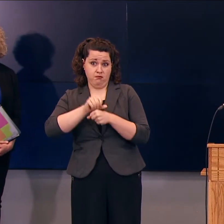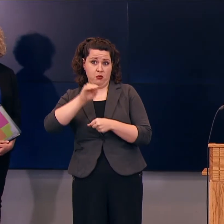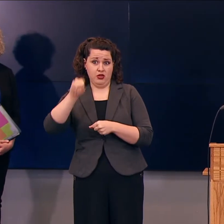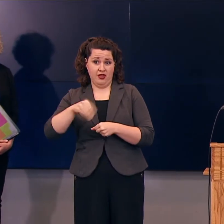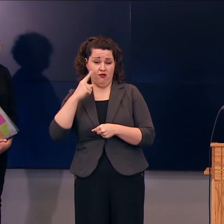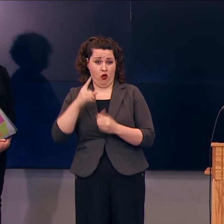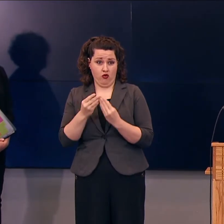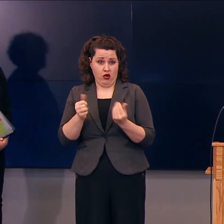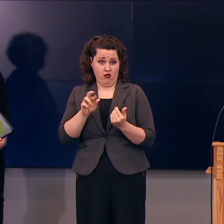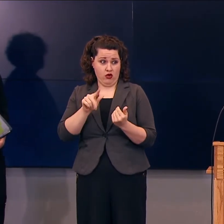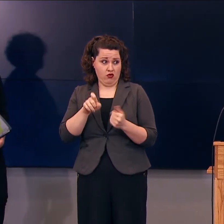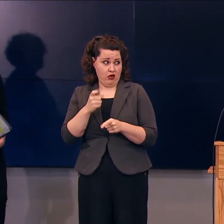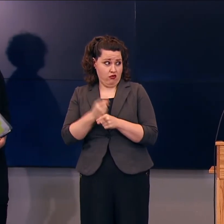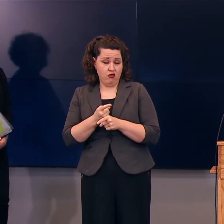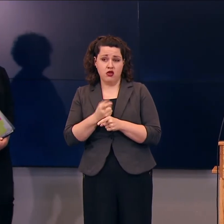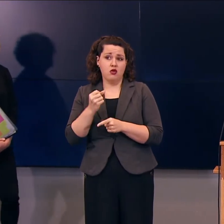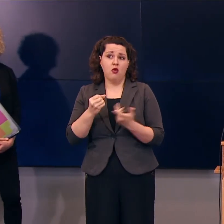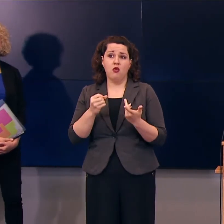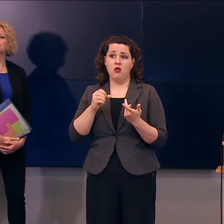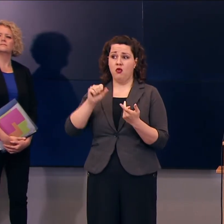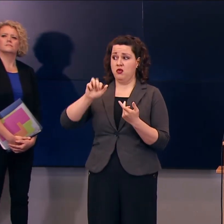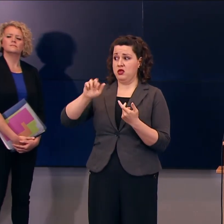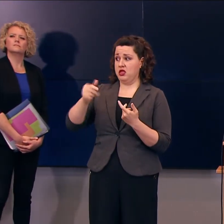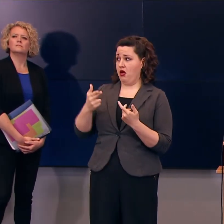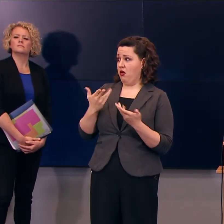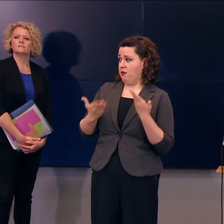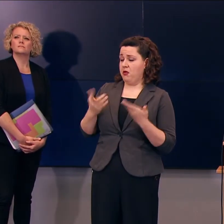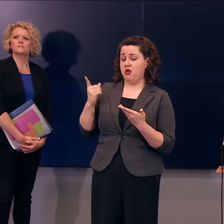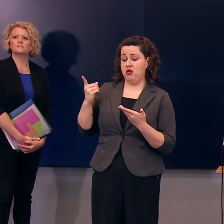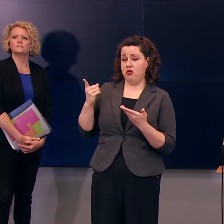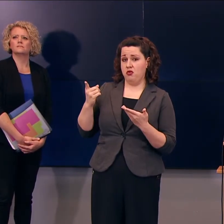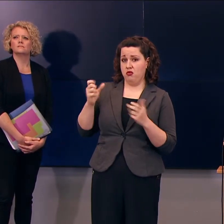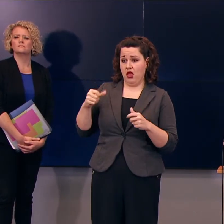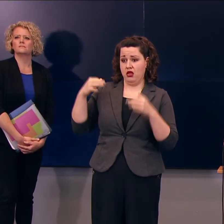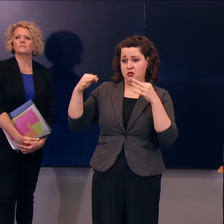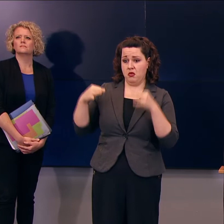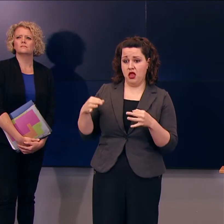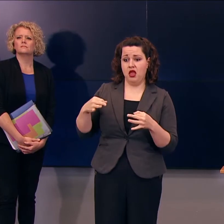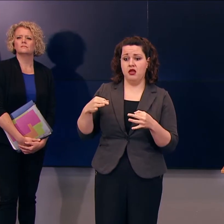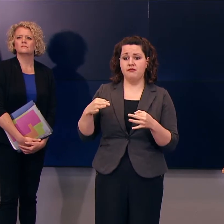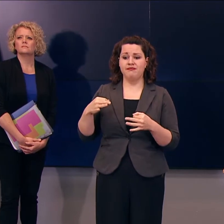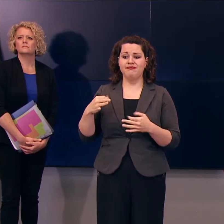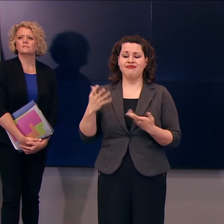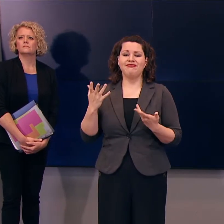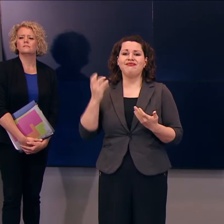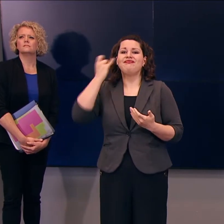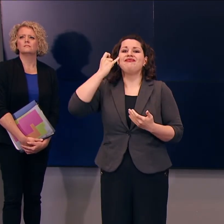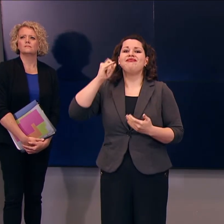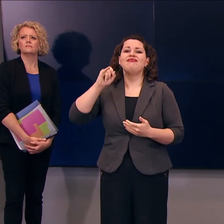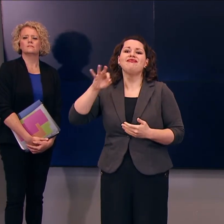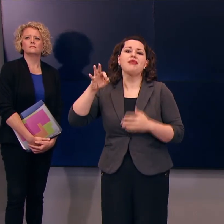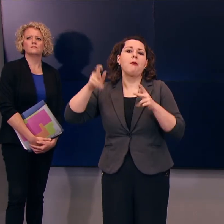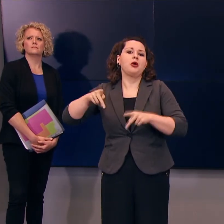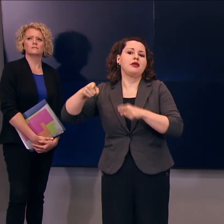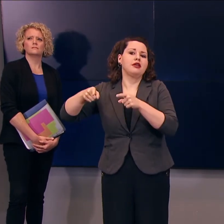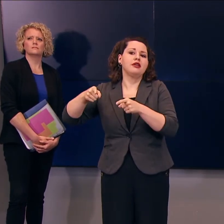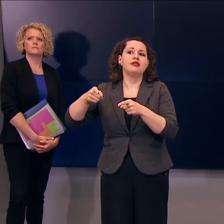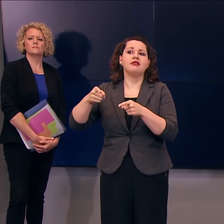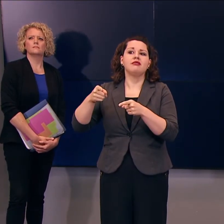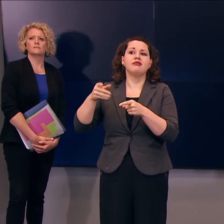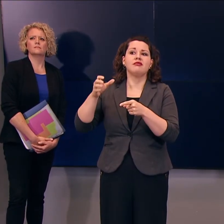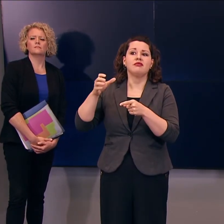recovery rate. Sarah, could you maybe take us through maybe a hypothetical person, sort of start to finish, how